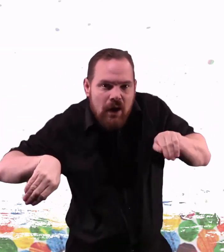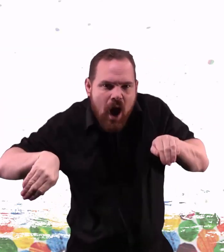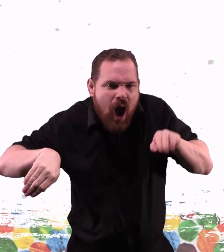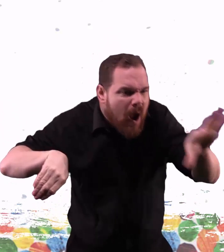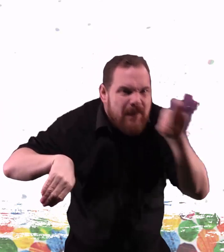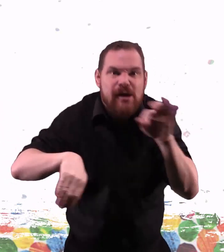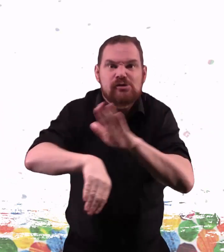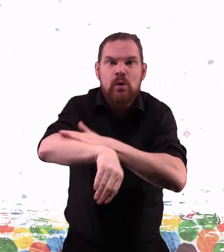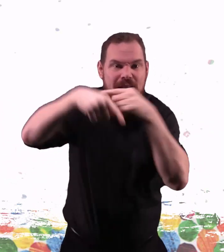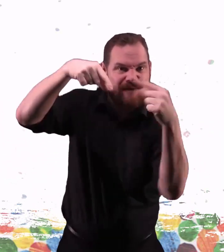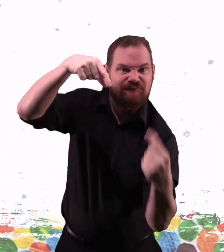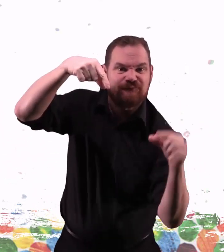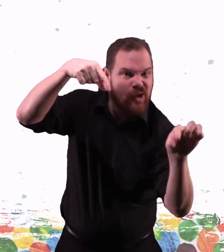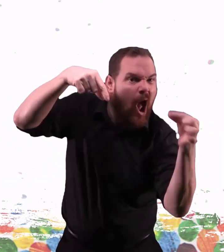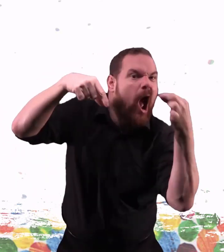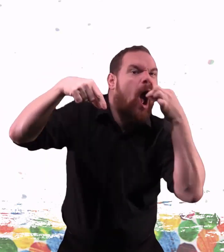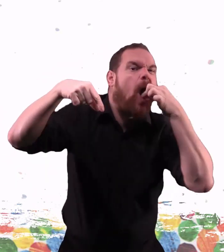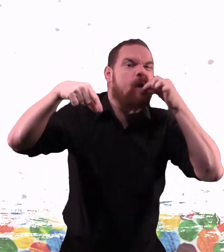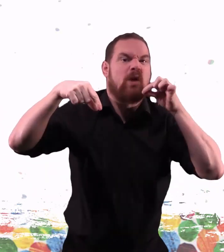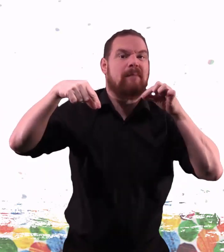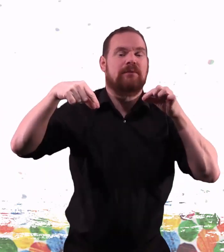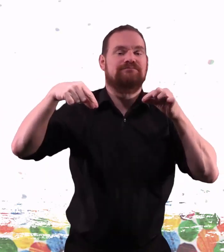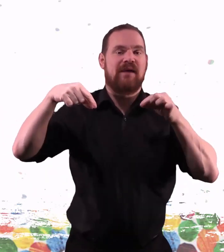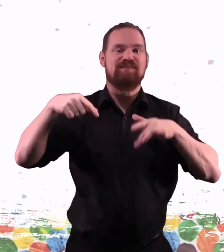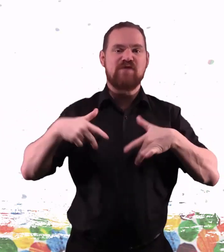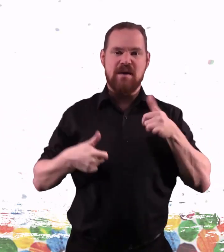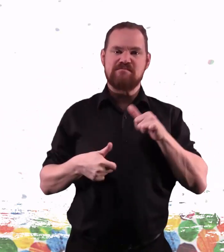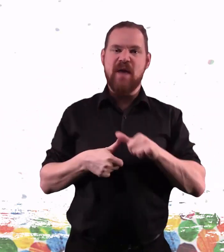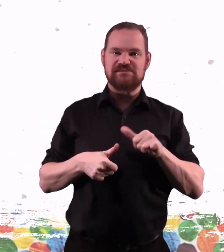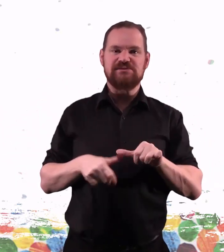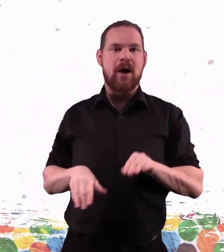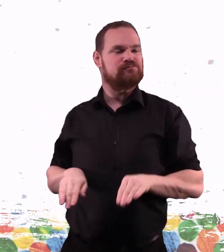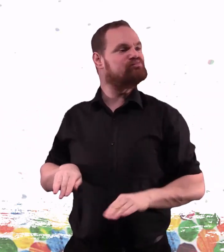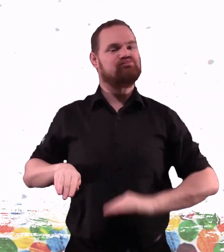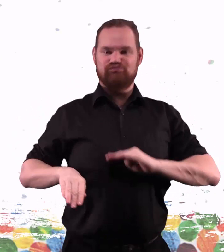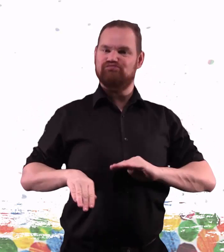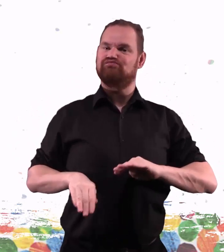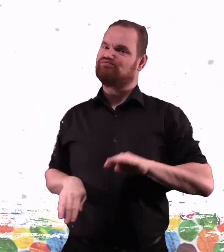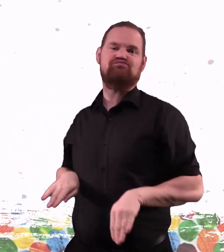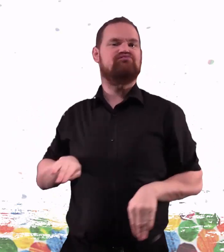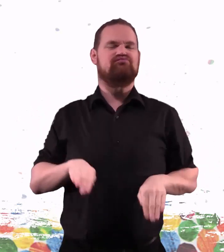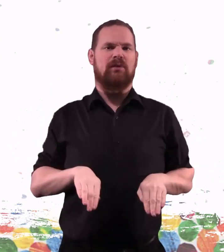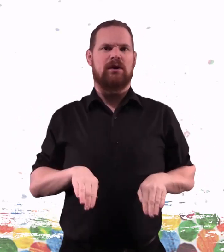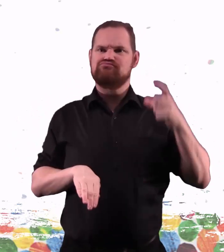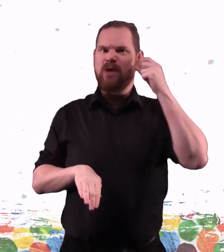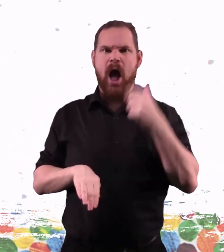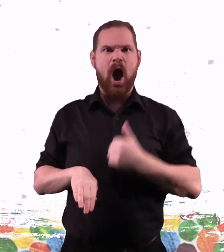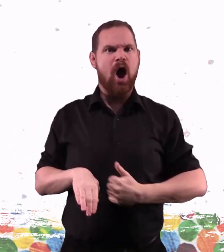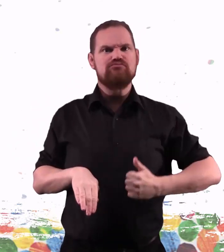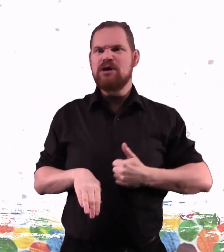day, the hungry caterpillar ate one nice green leaf, and after that he felt much better. He wasn't